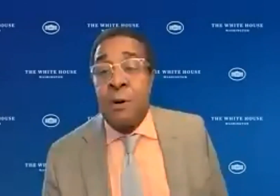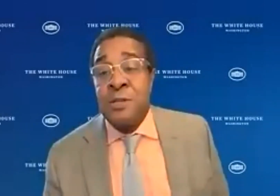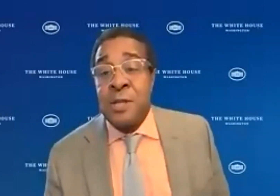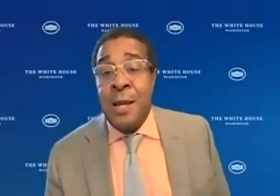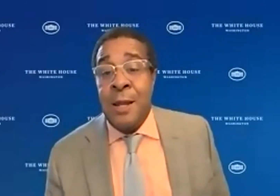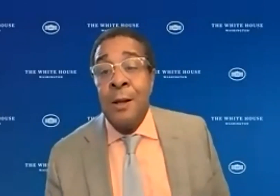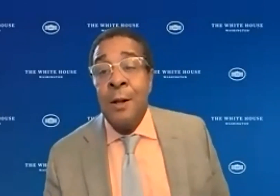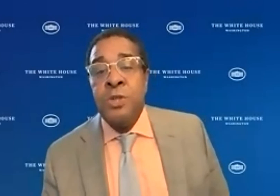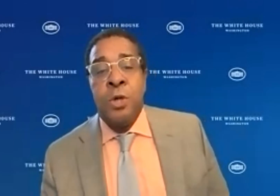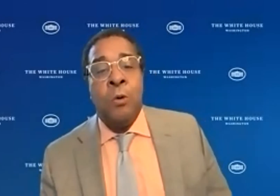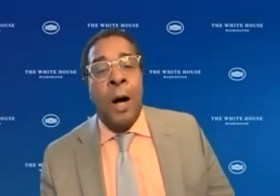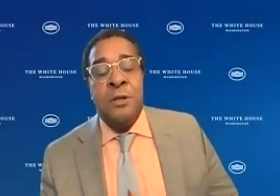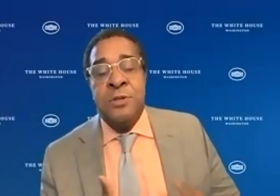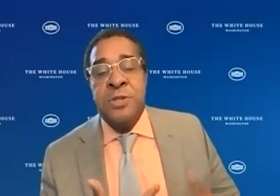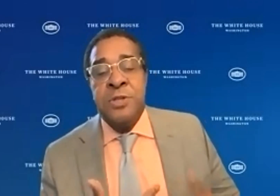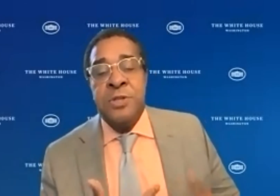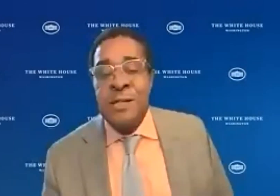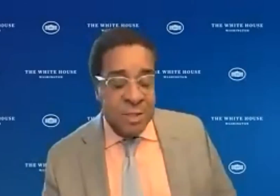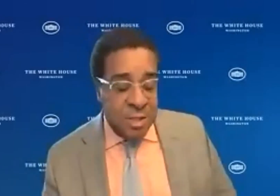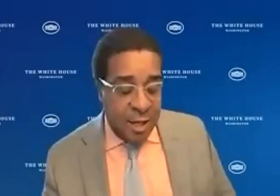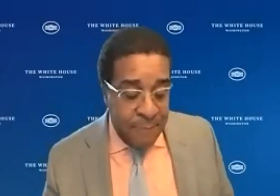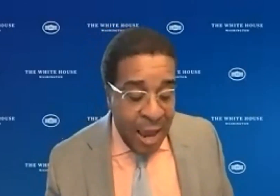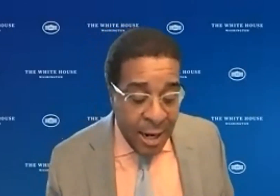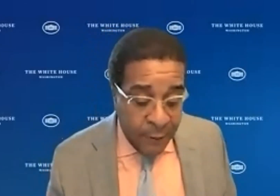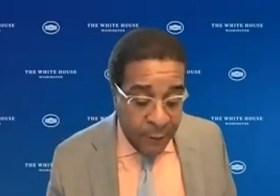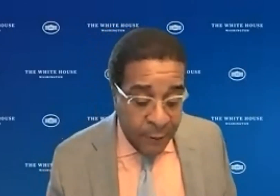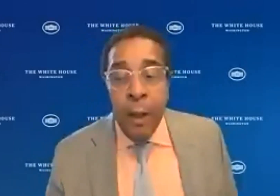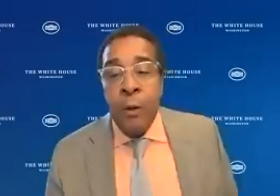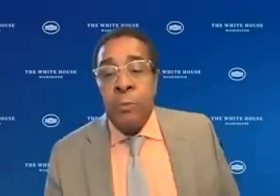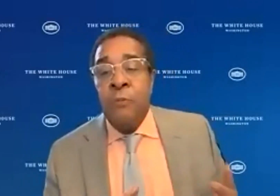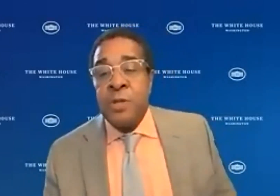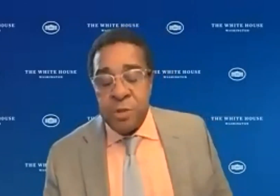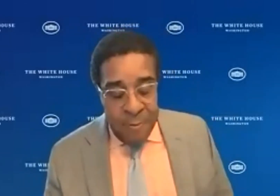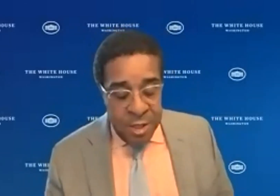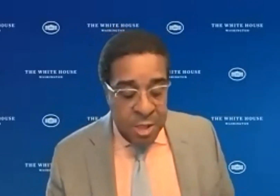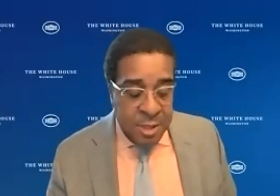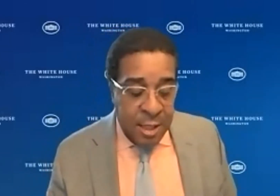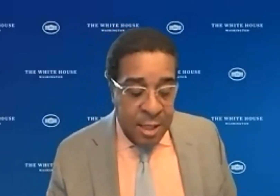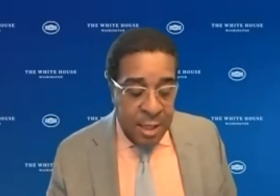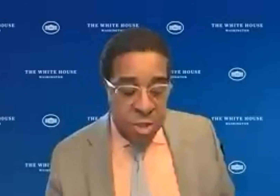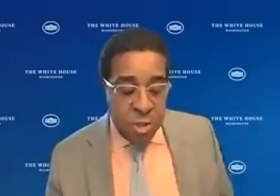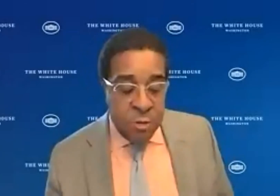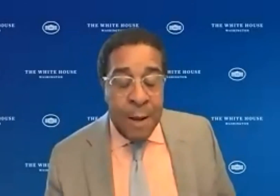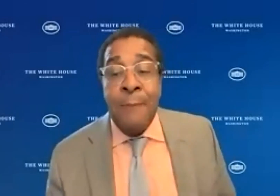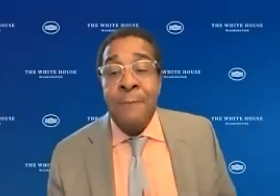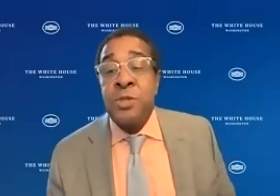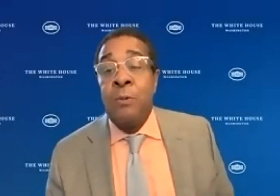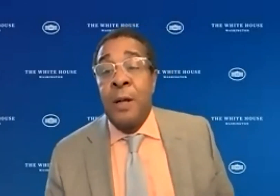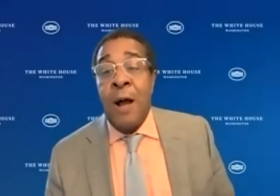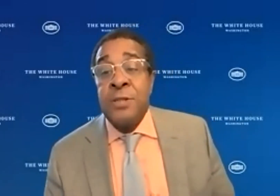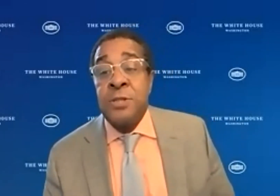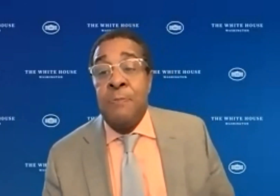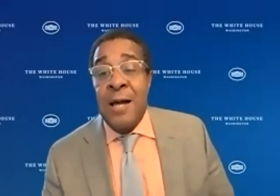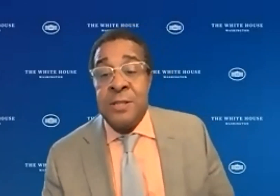the resources in it to understand it and to combat it. It was also mentioned the additional